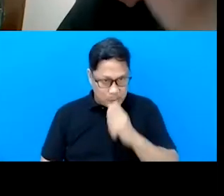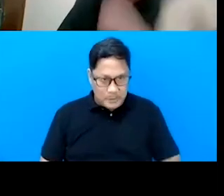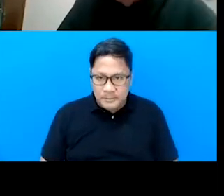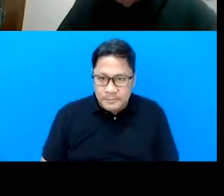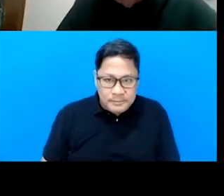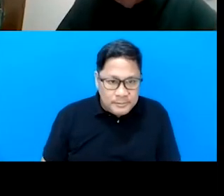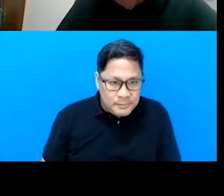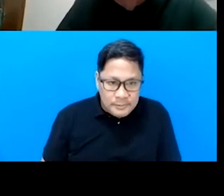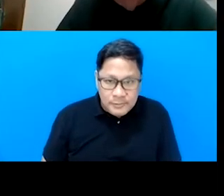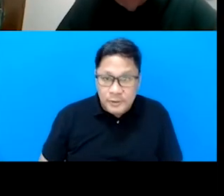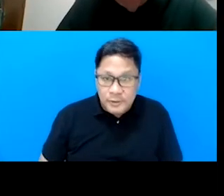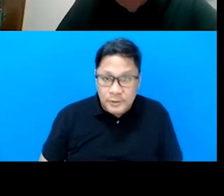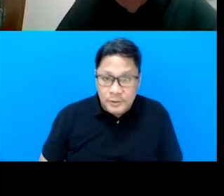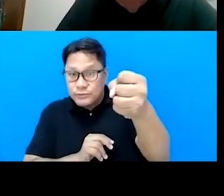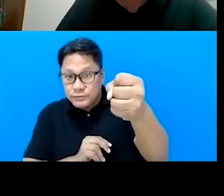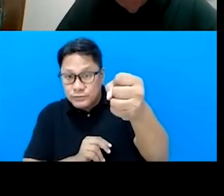Hold on a second.